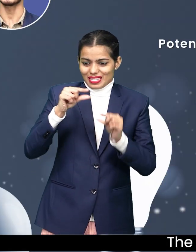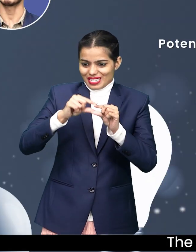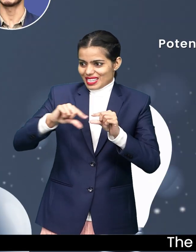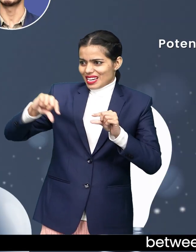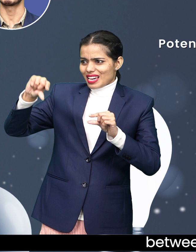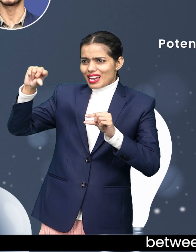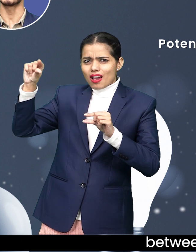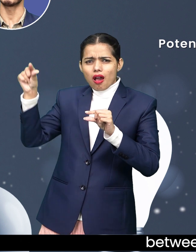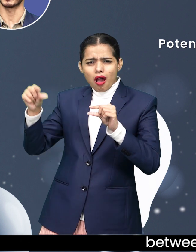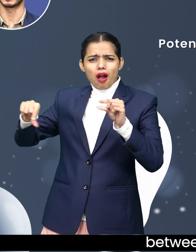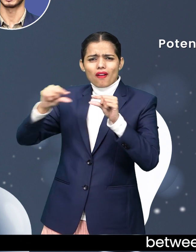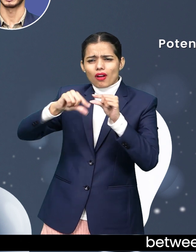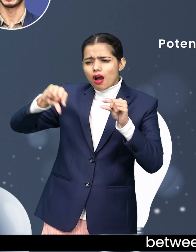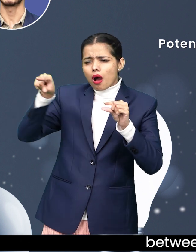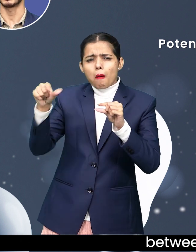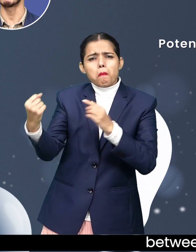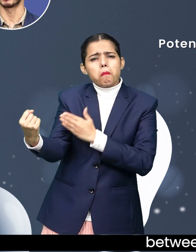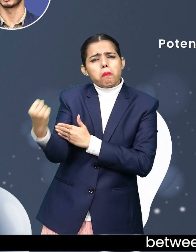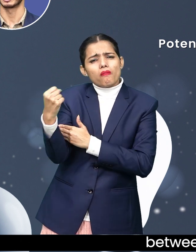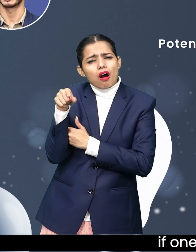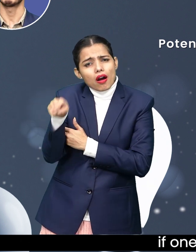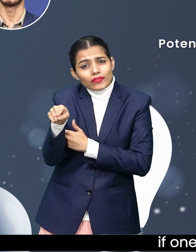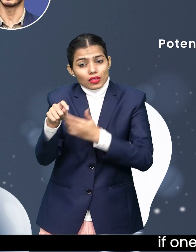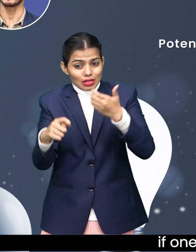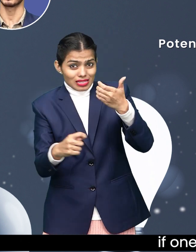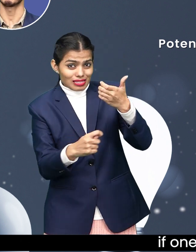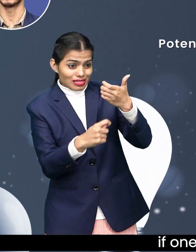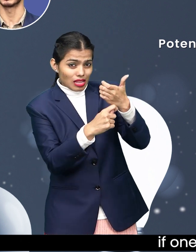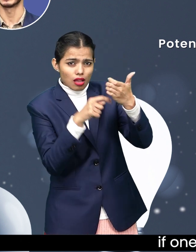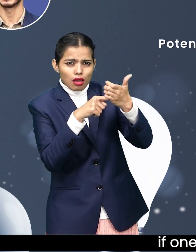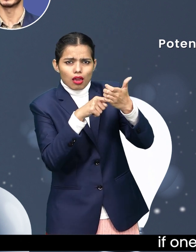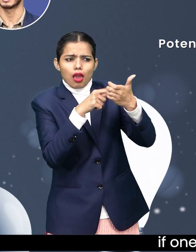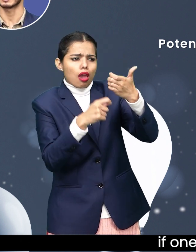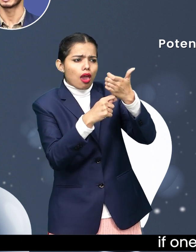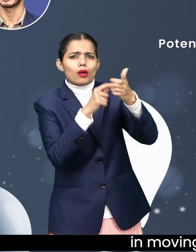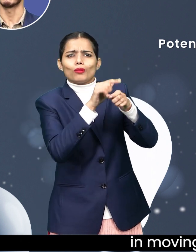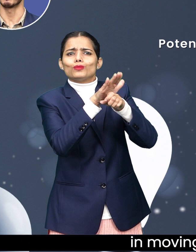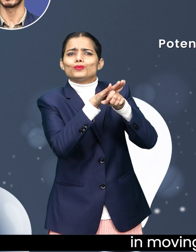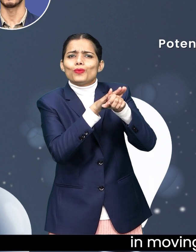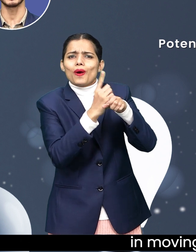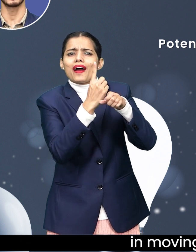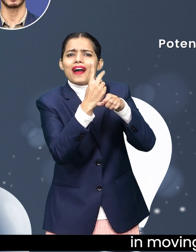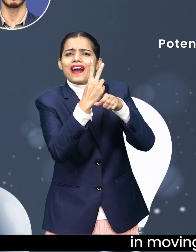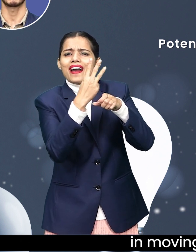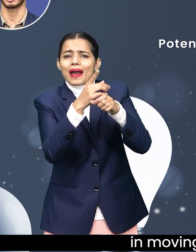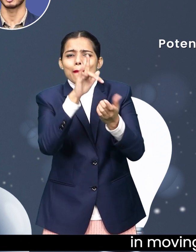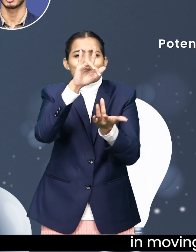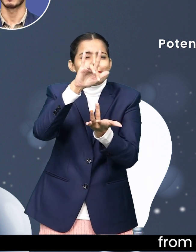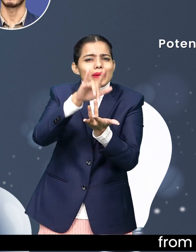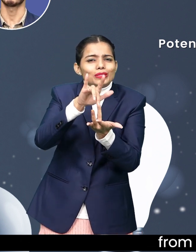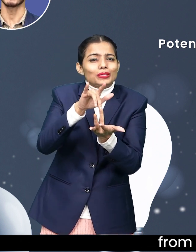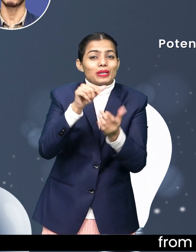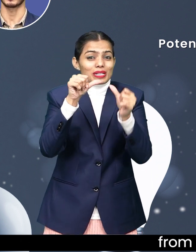The potential difference between 2 points is 1 volt if 1 joule of work is done in moving 1 coulomb of